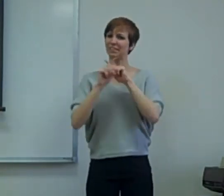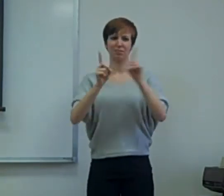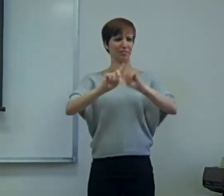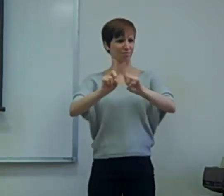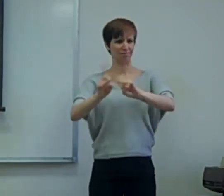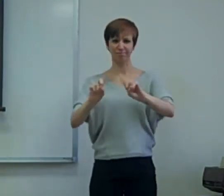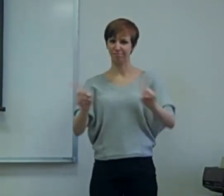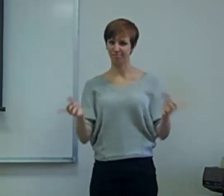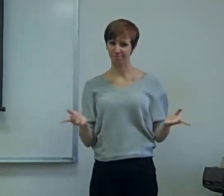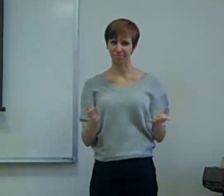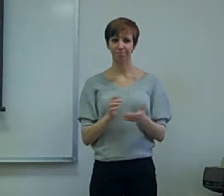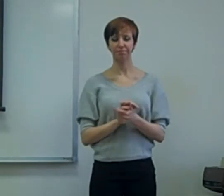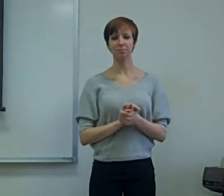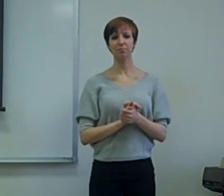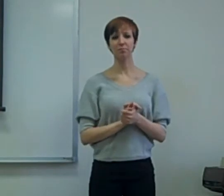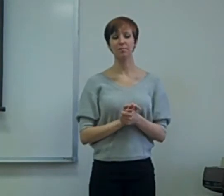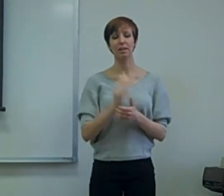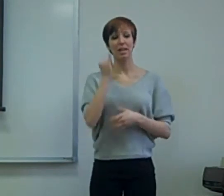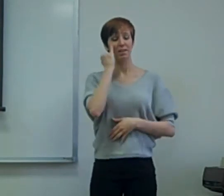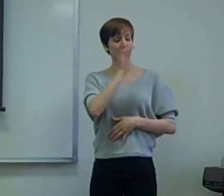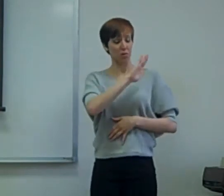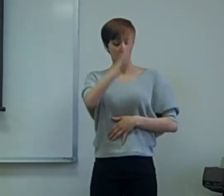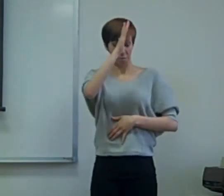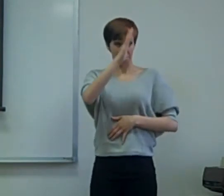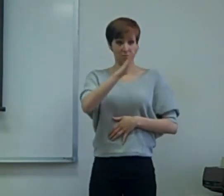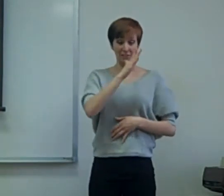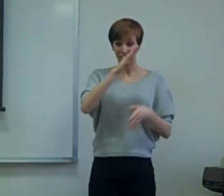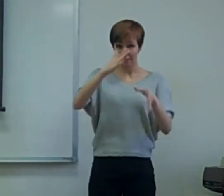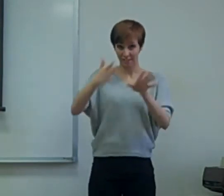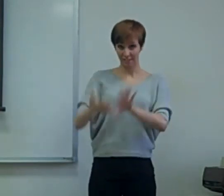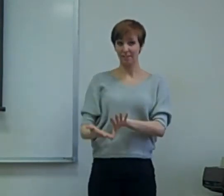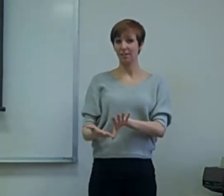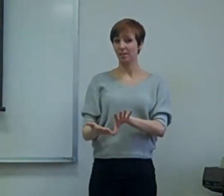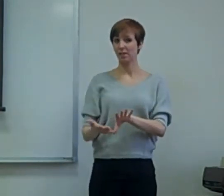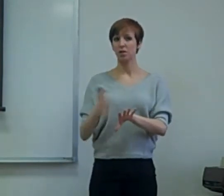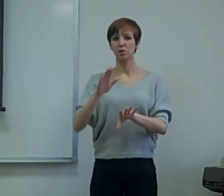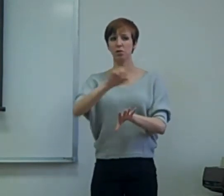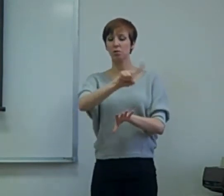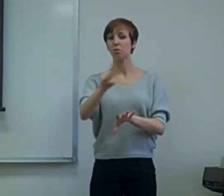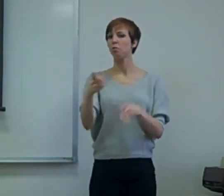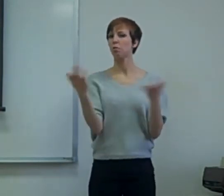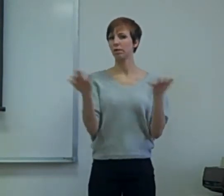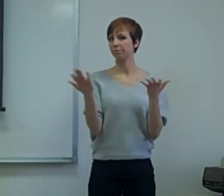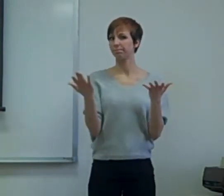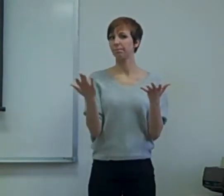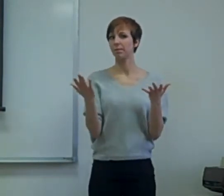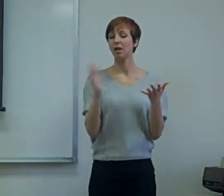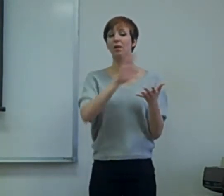if your parents die, you are what? If your parents die,